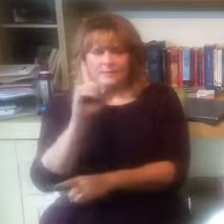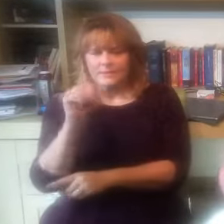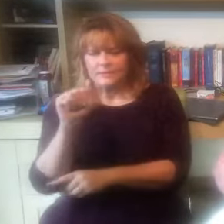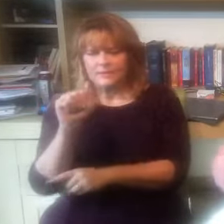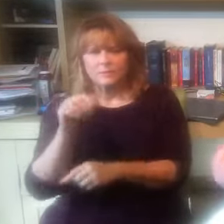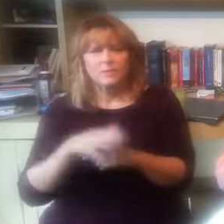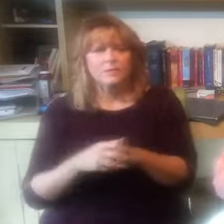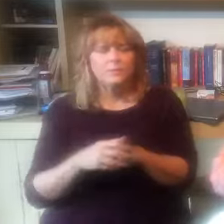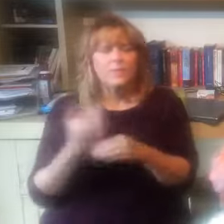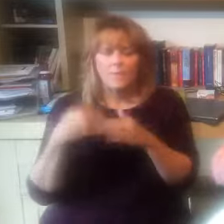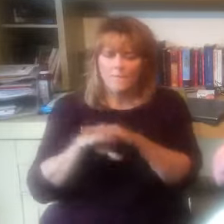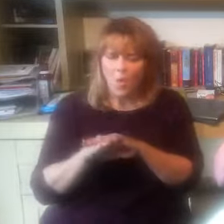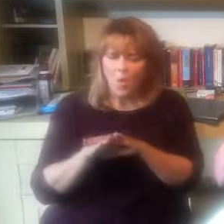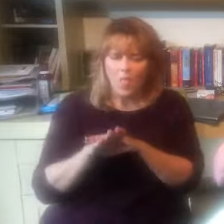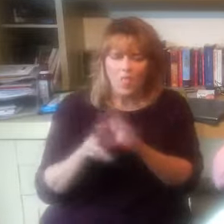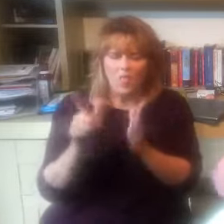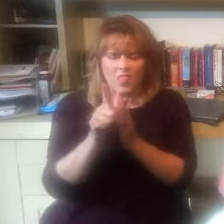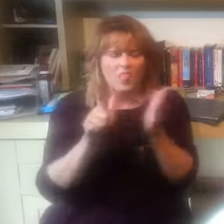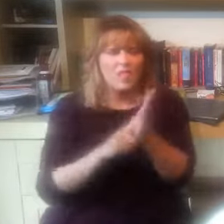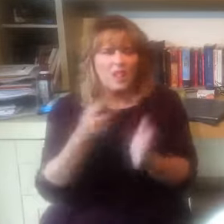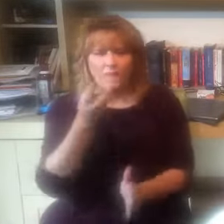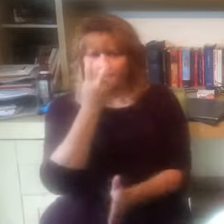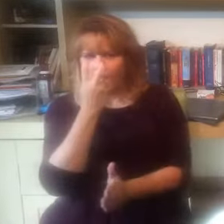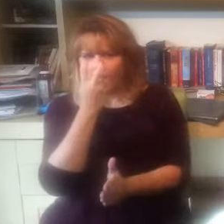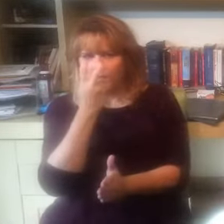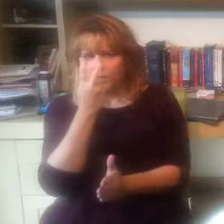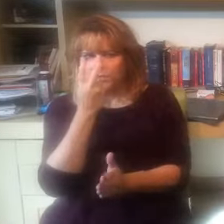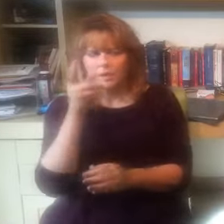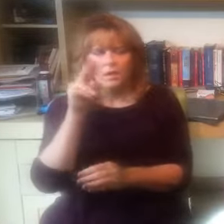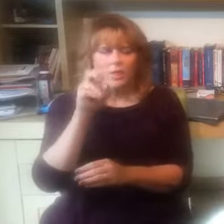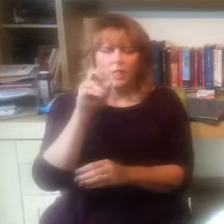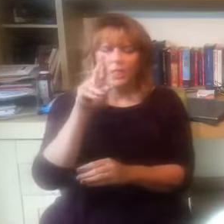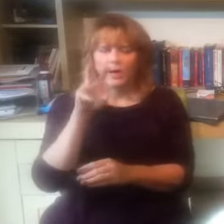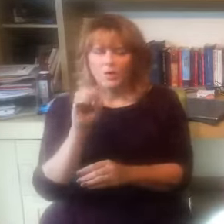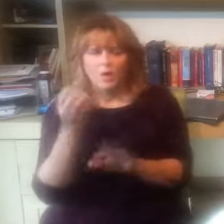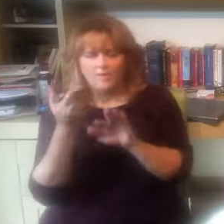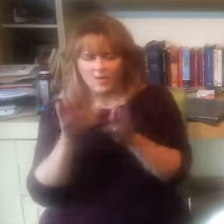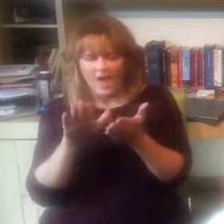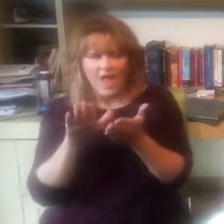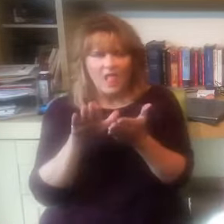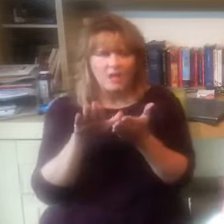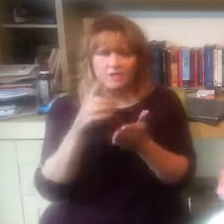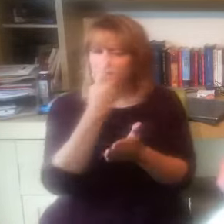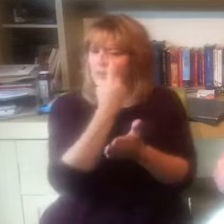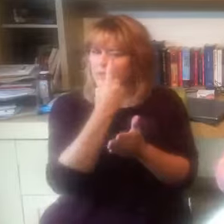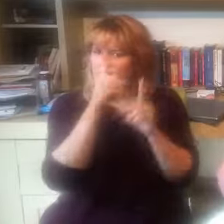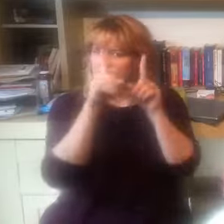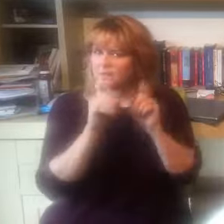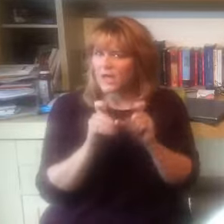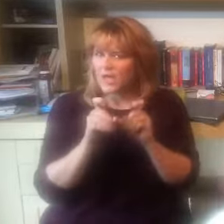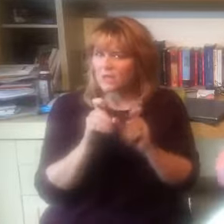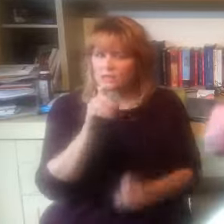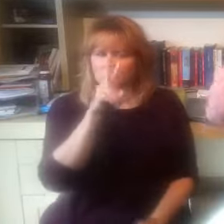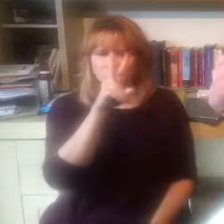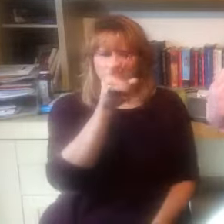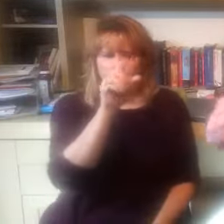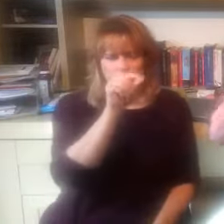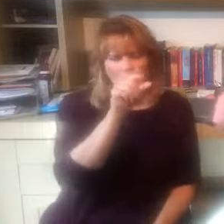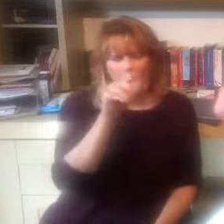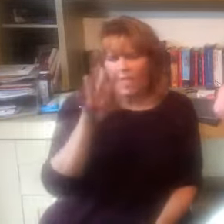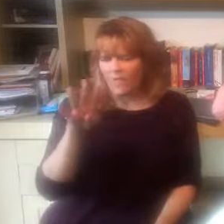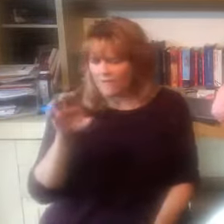He was born legally blind. One eye, the nerve was totally dead. The other eye tested at 20 over 400, so